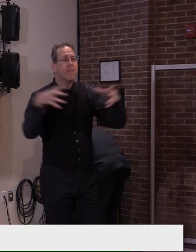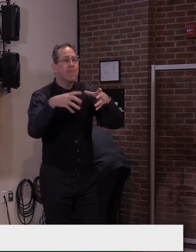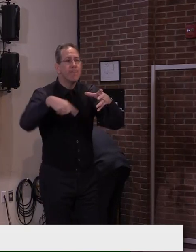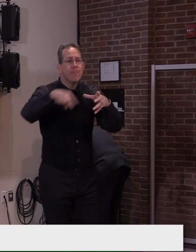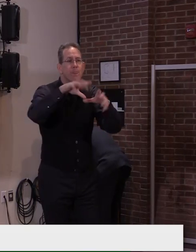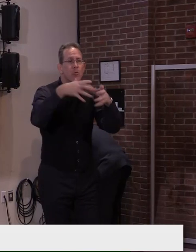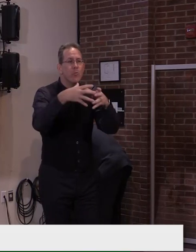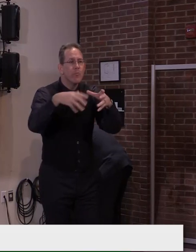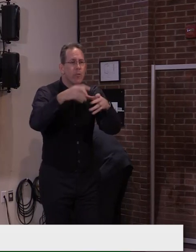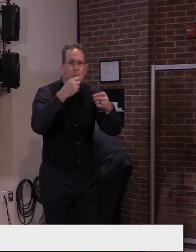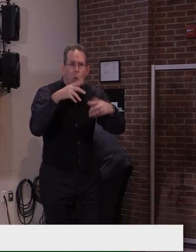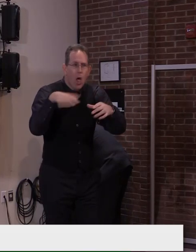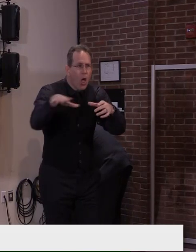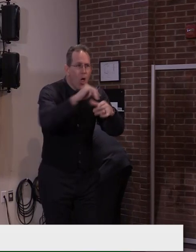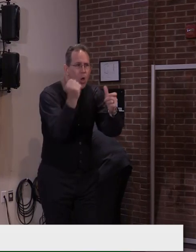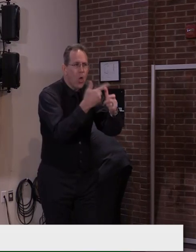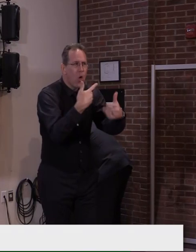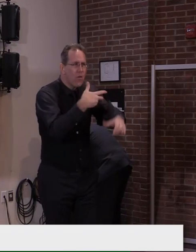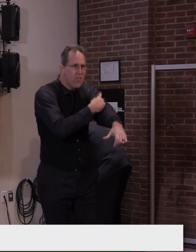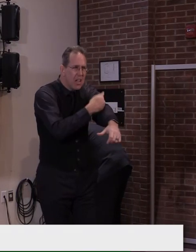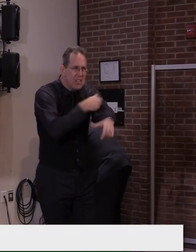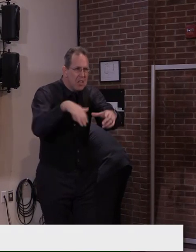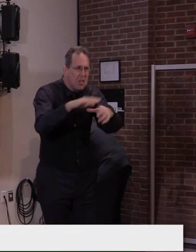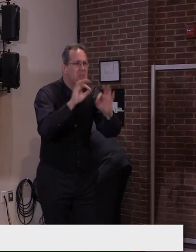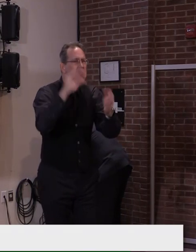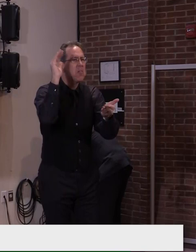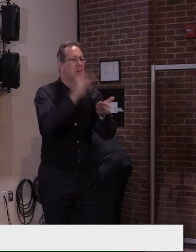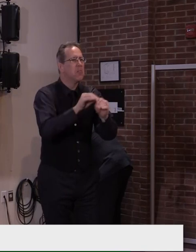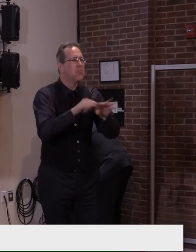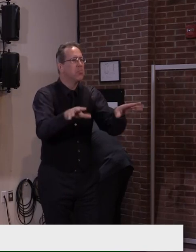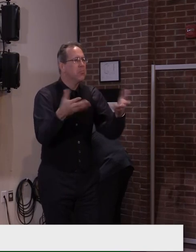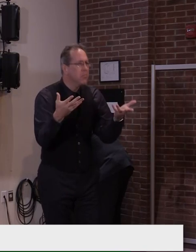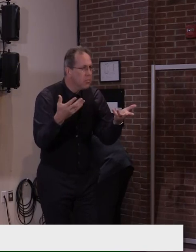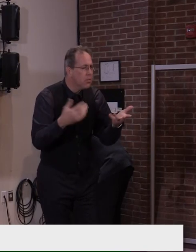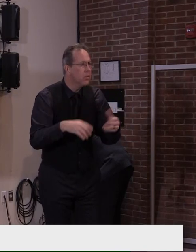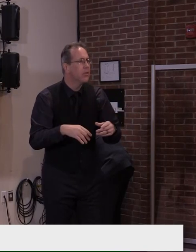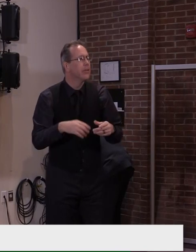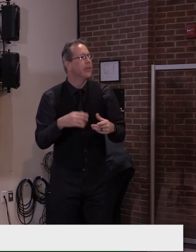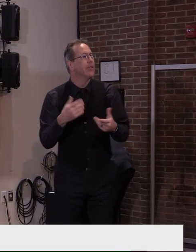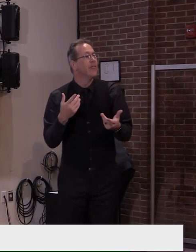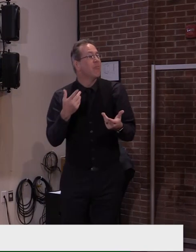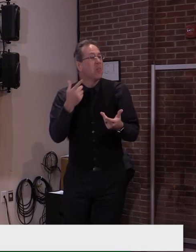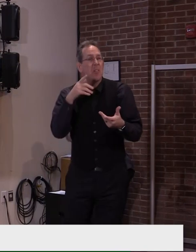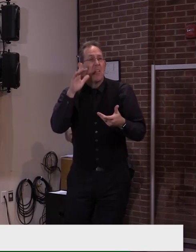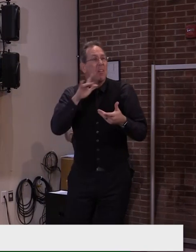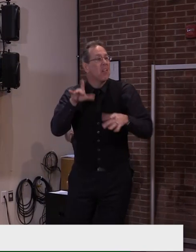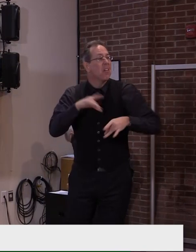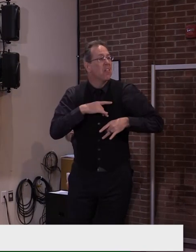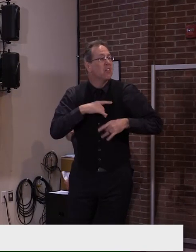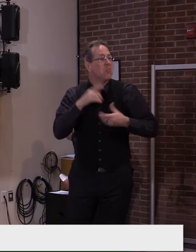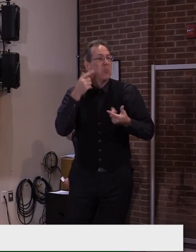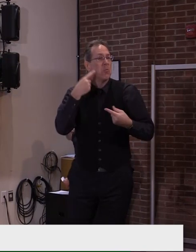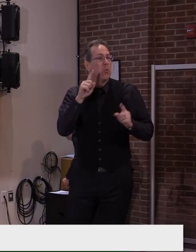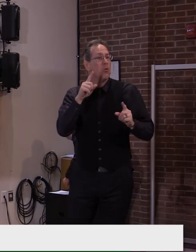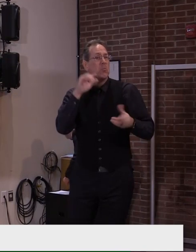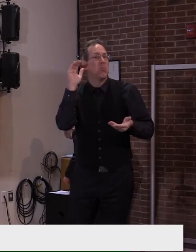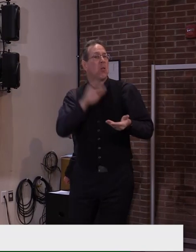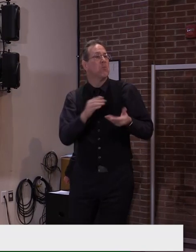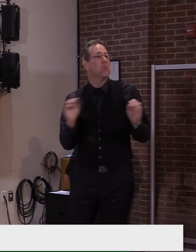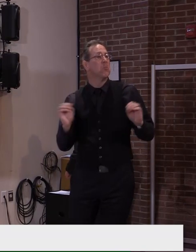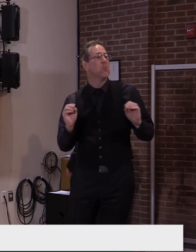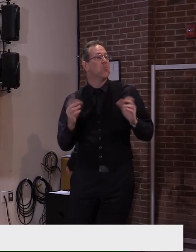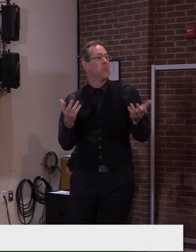that they may get easier and be infected slightly less with. Combine that with the new treatment